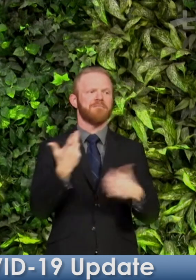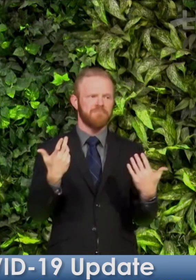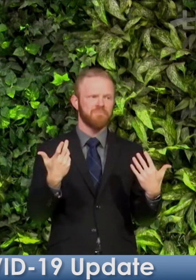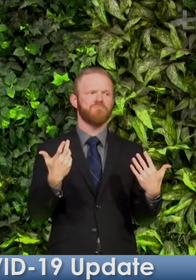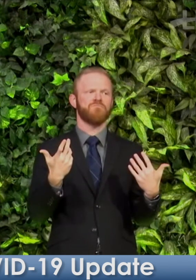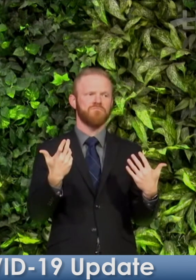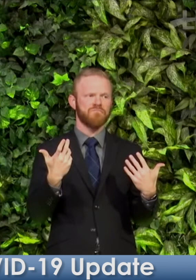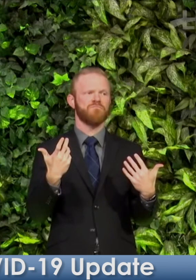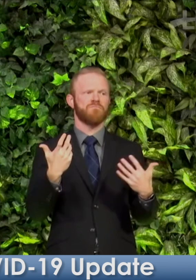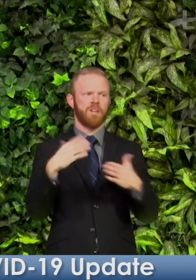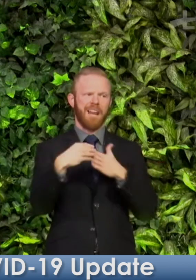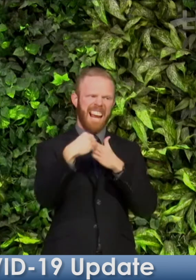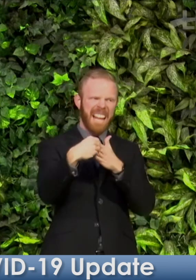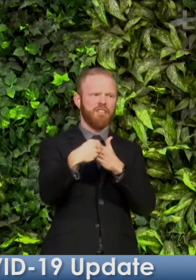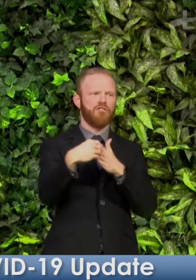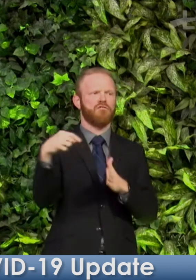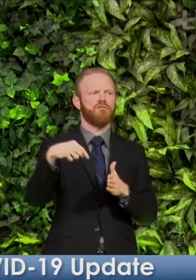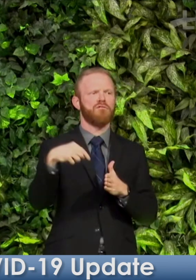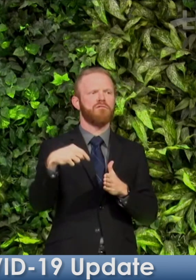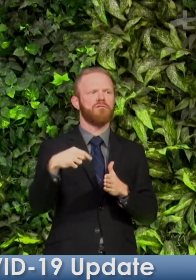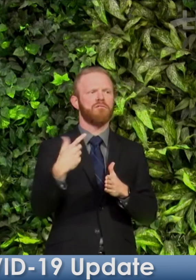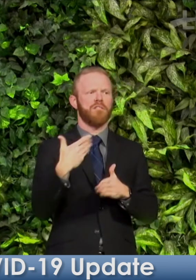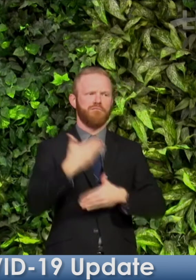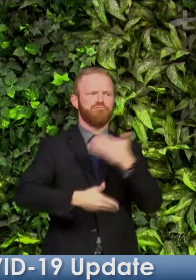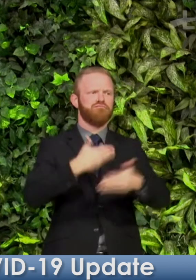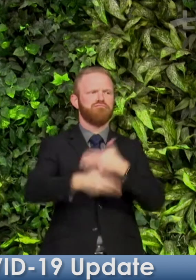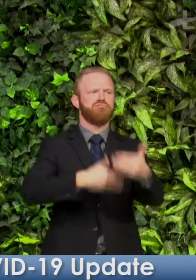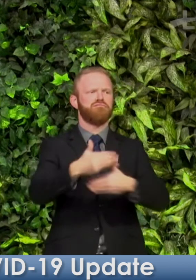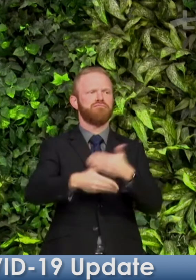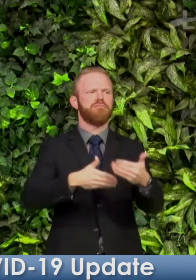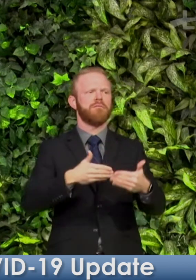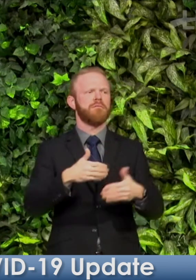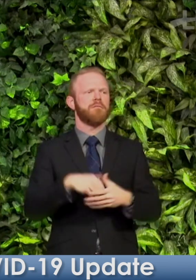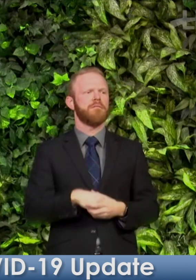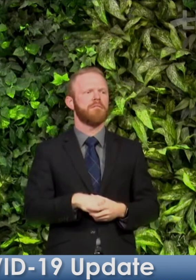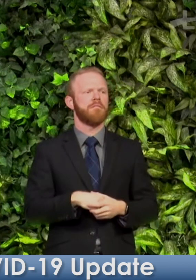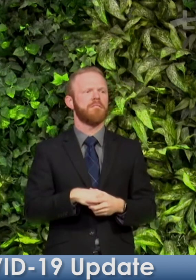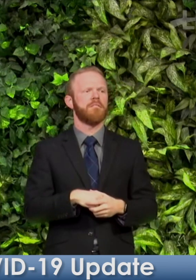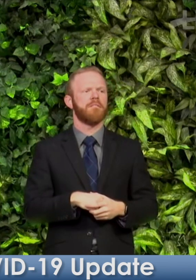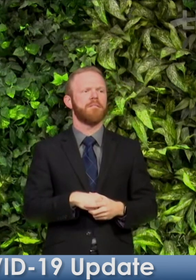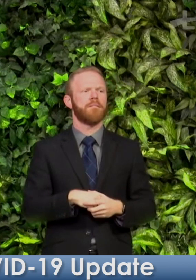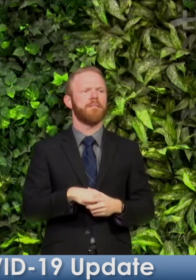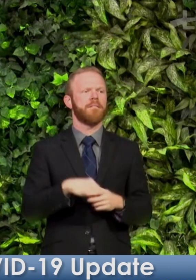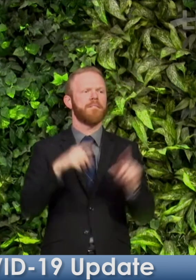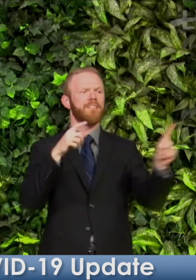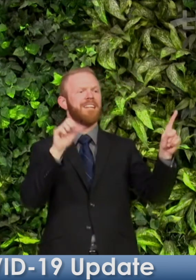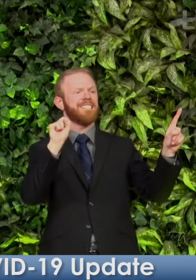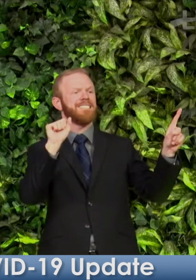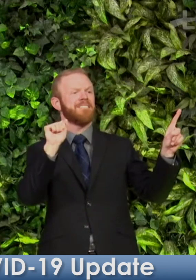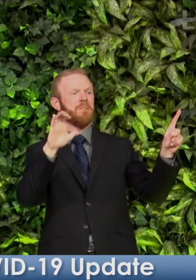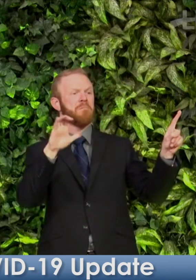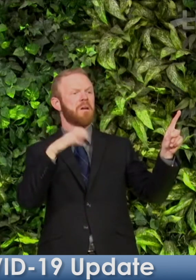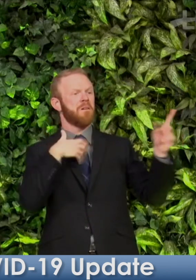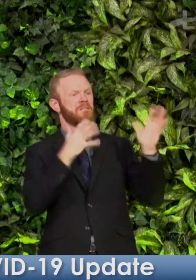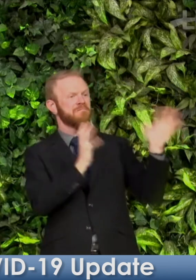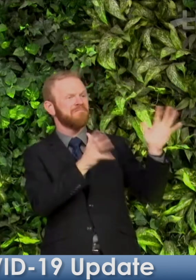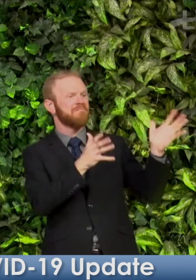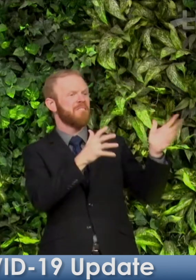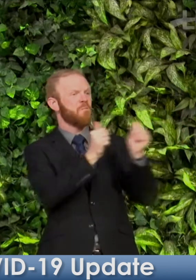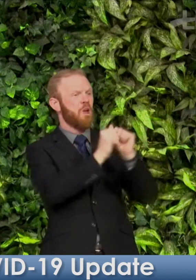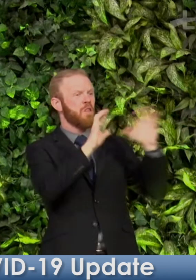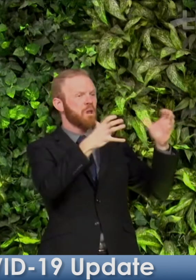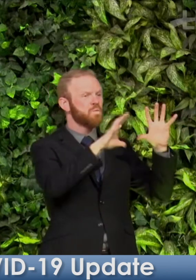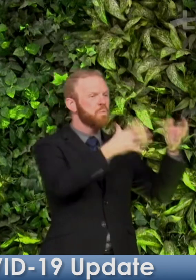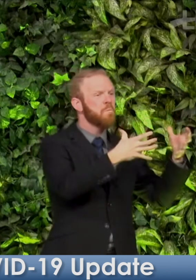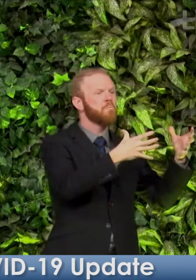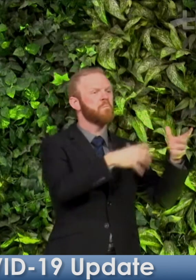you, in the conversations we're having in Sacramento, conversations with groups large and small. Consistently, Long